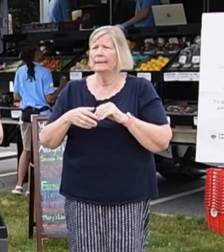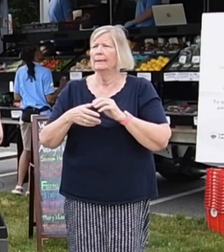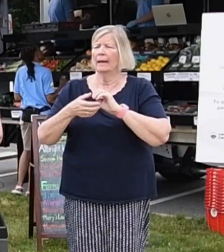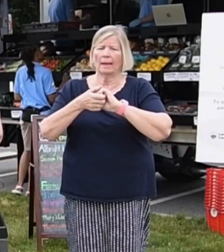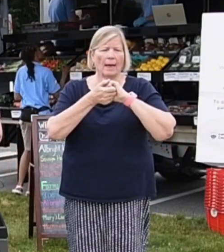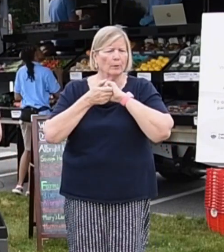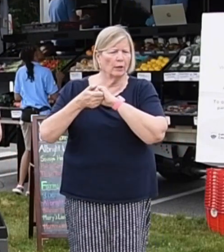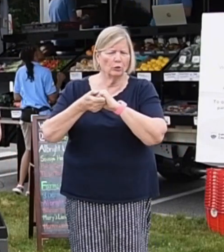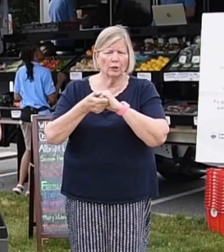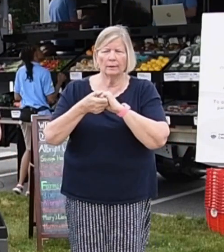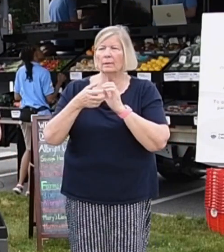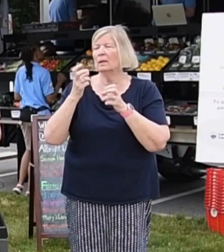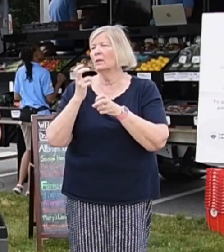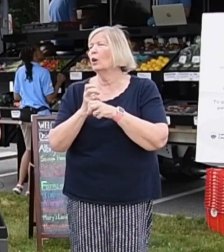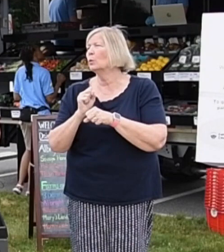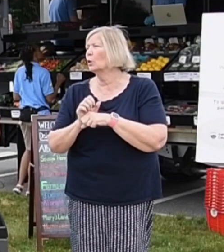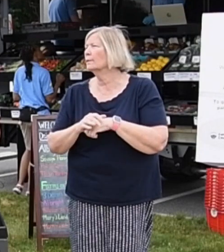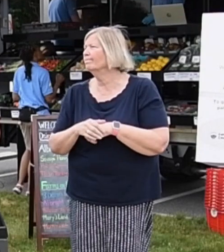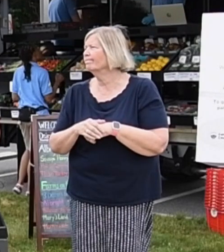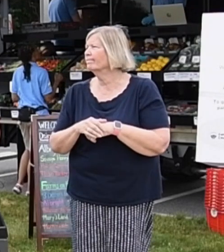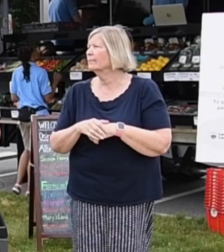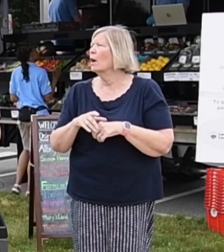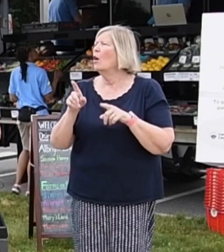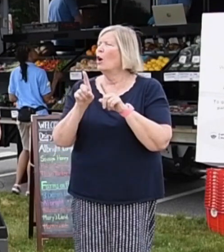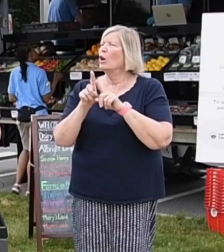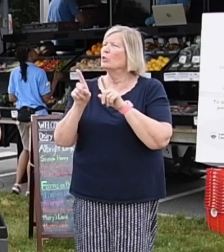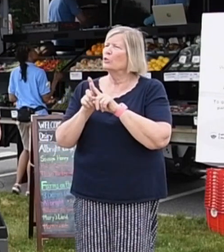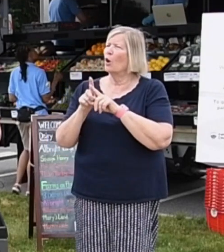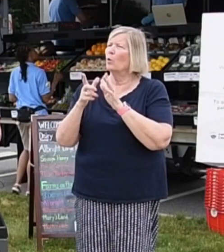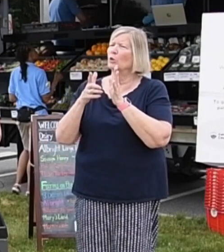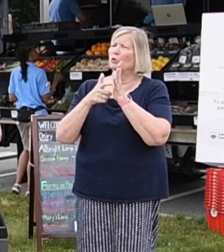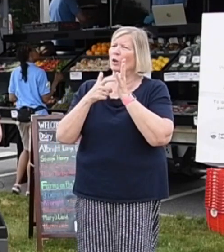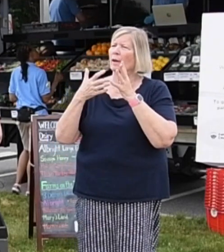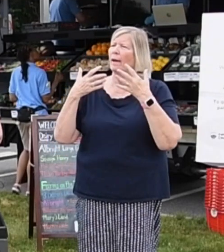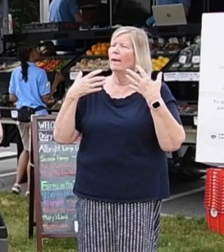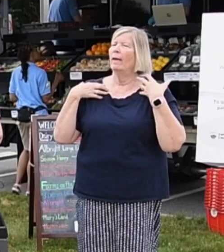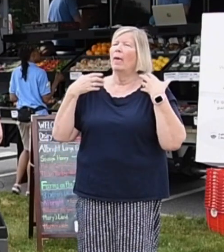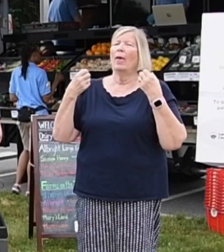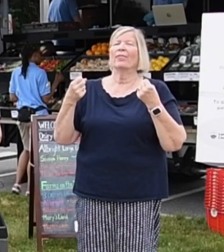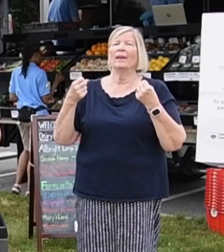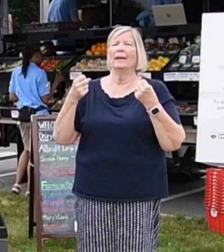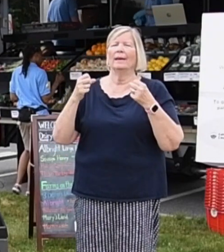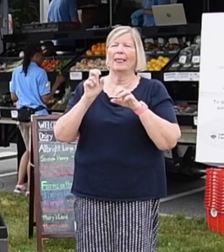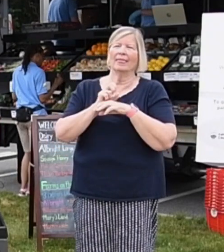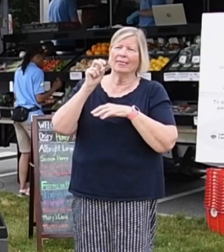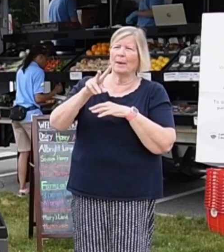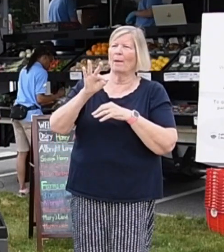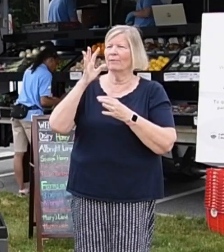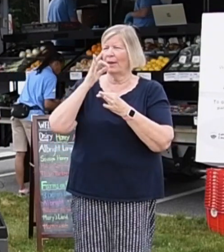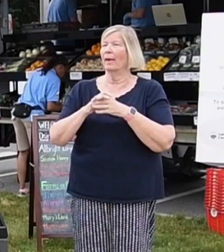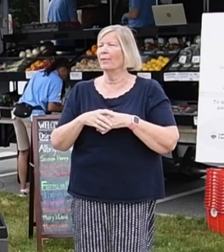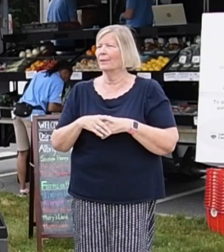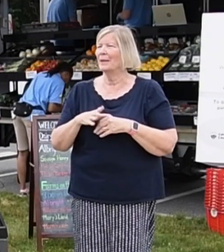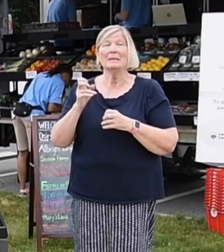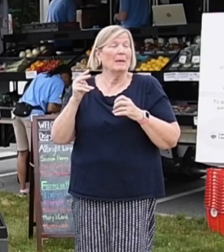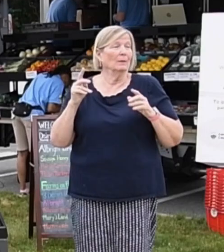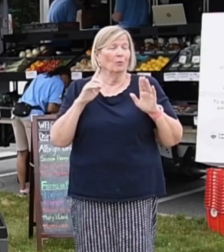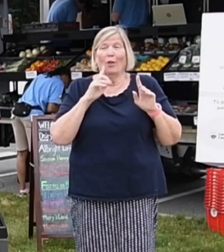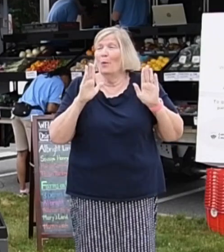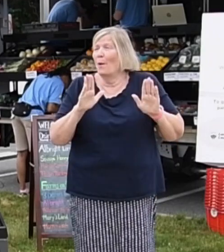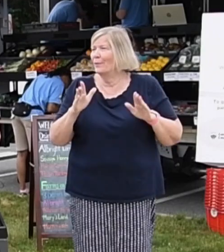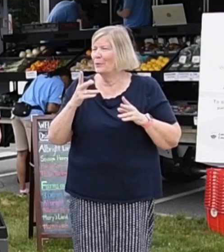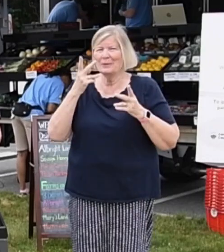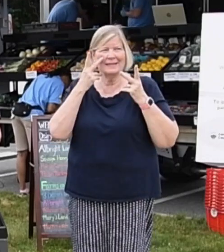collaboration, and hard work. It also took a healthy leap of faith, and it has been wonderful to